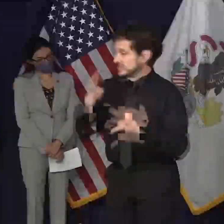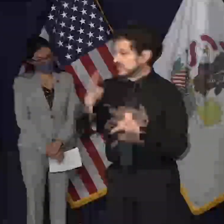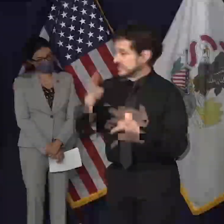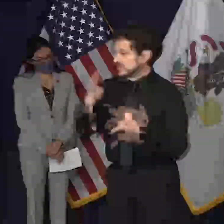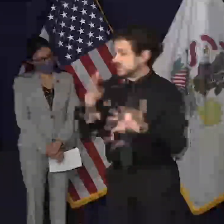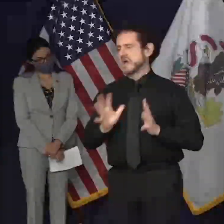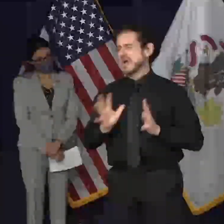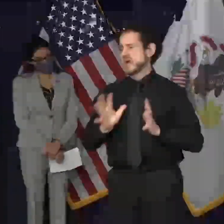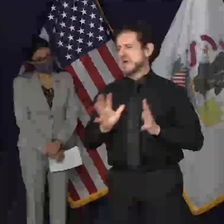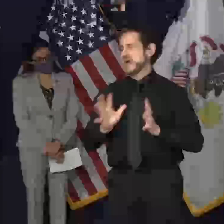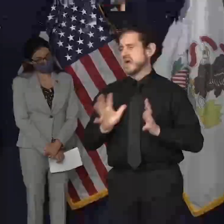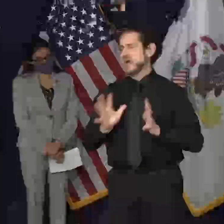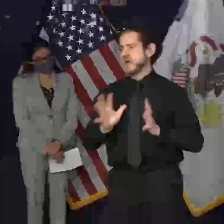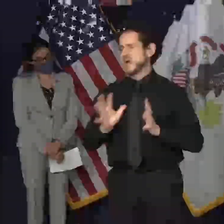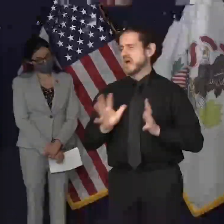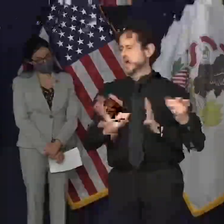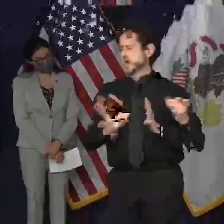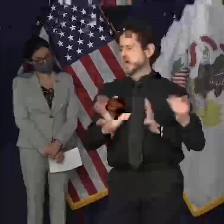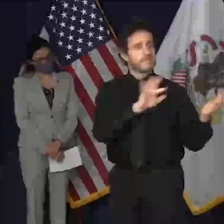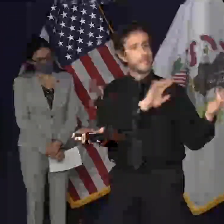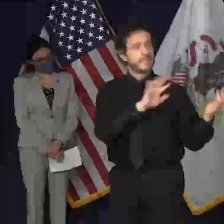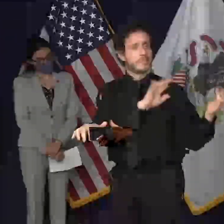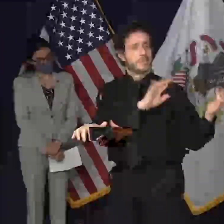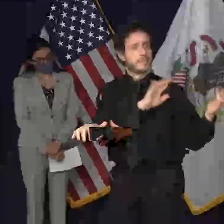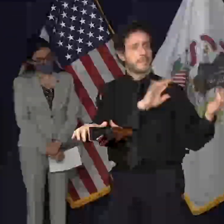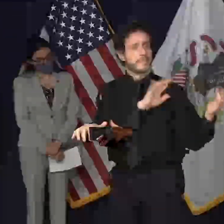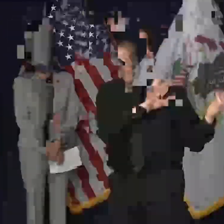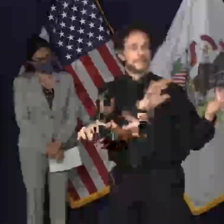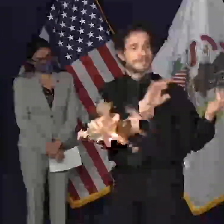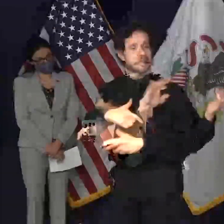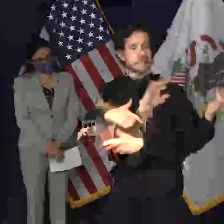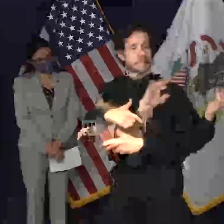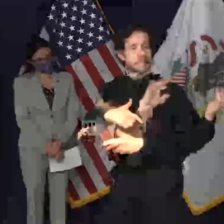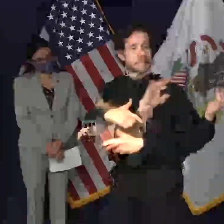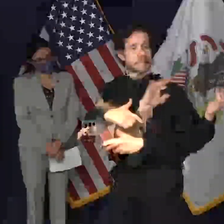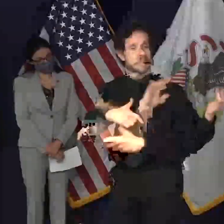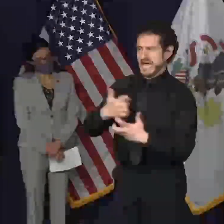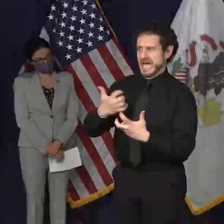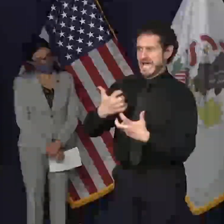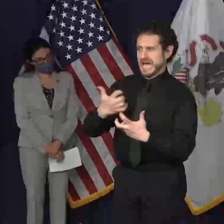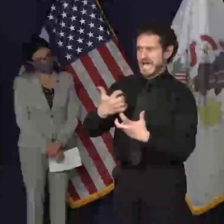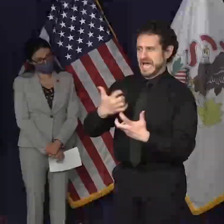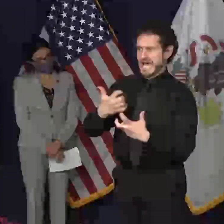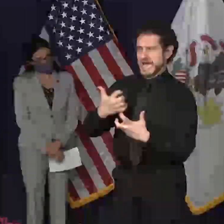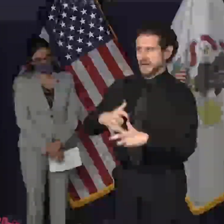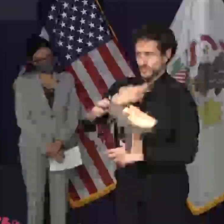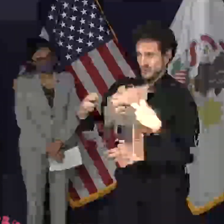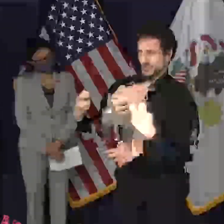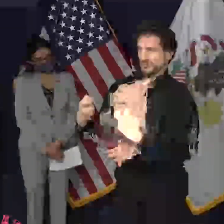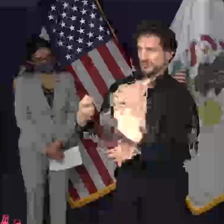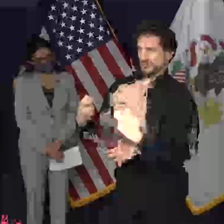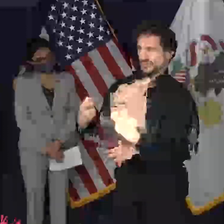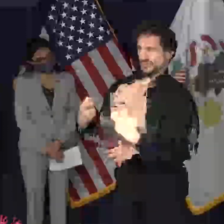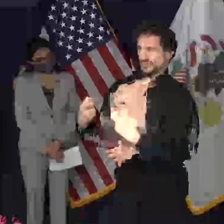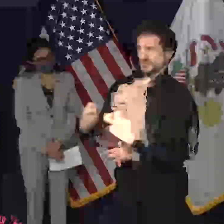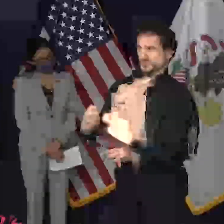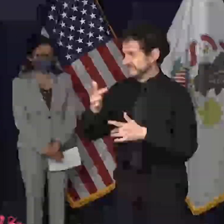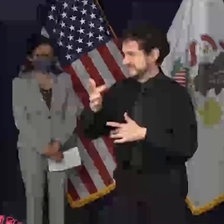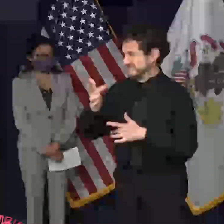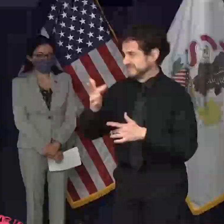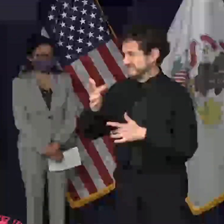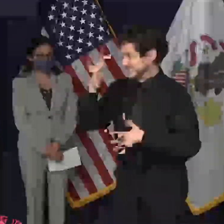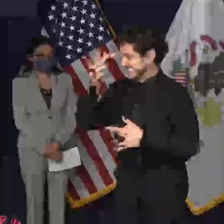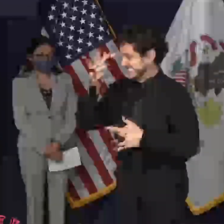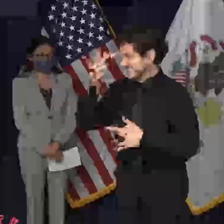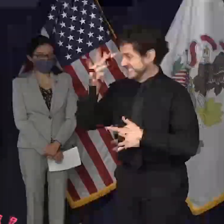many people would say, I don't want to be in a public location like that, where it is more likely that things might be transmitted. So,